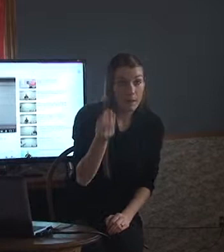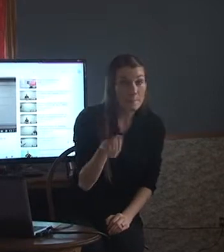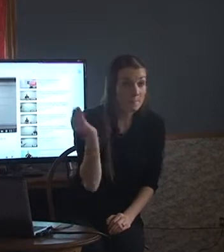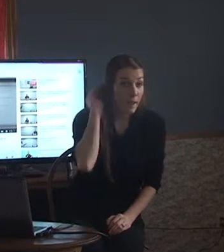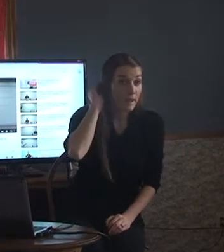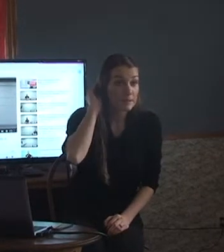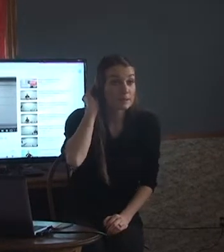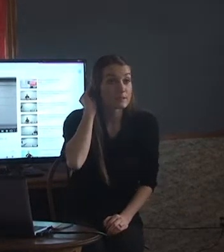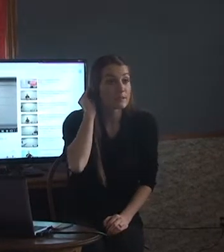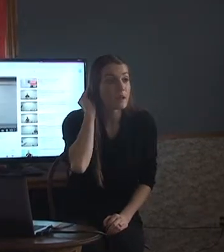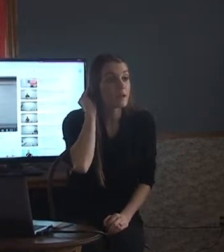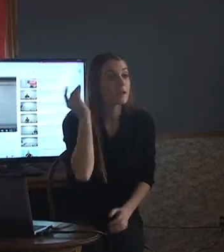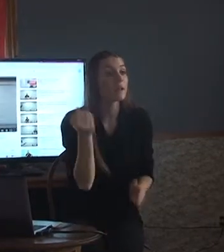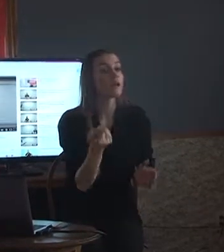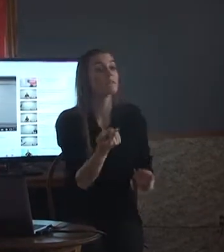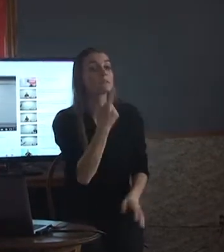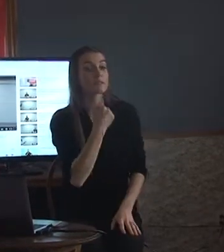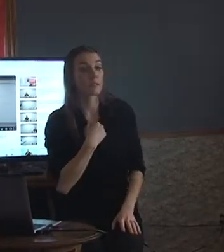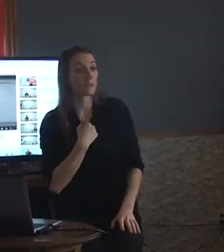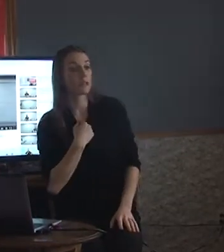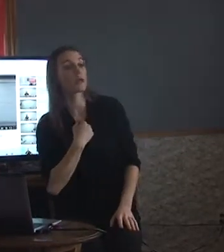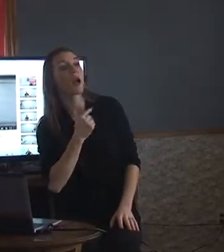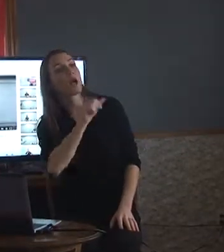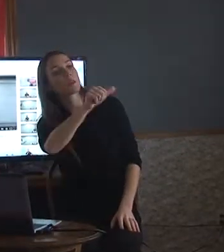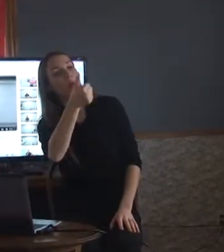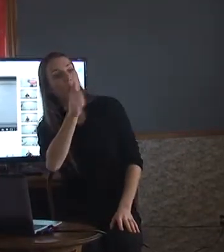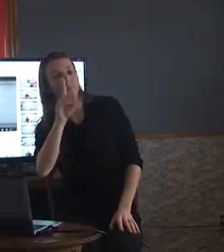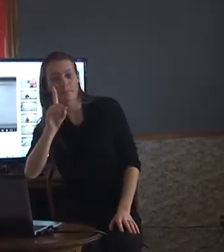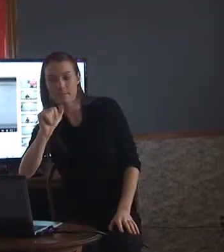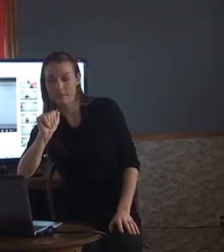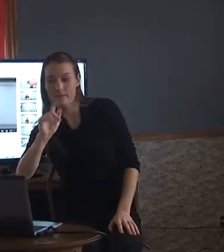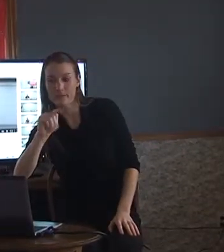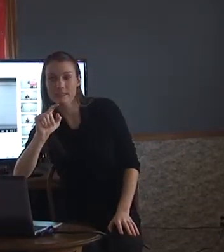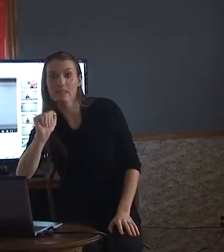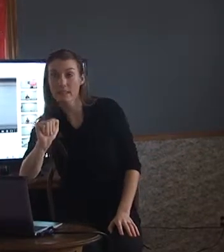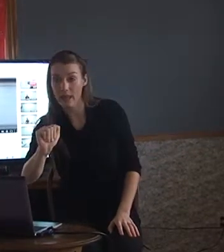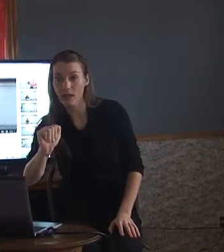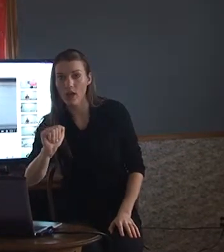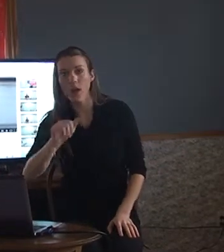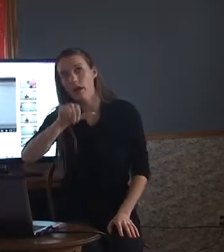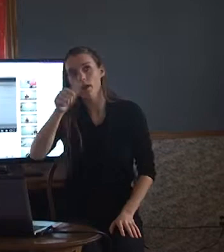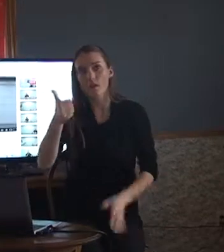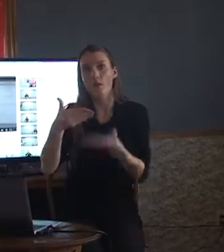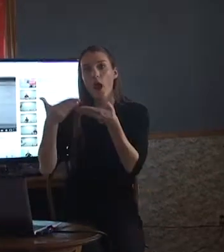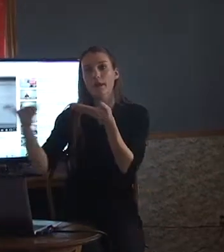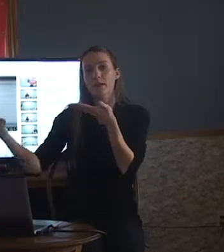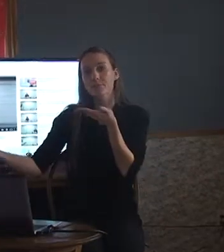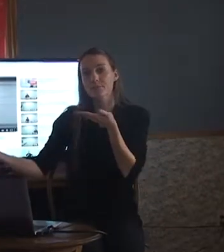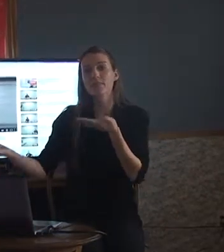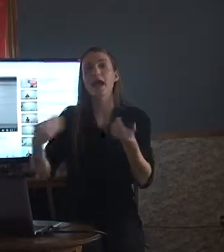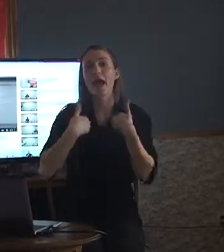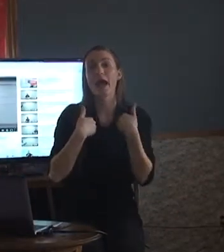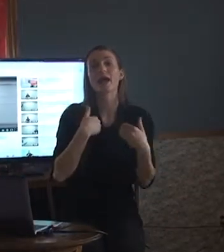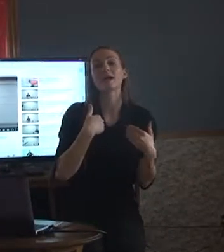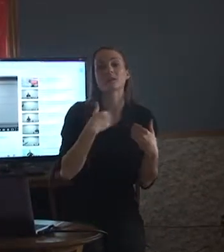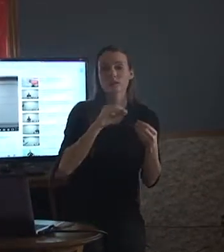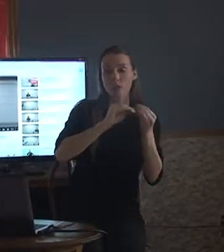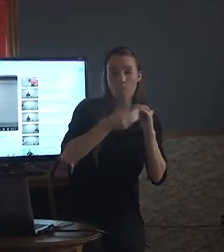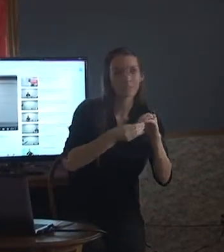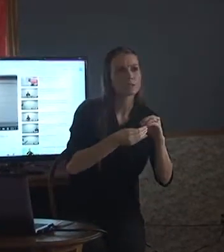another thing, another piece of data, another type of, or another item here that has numbers where math would be irrelevant to